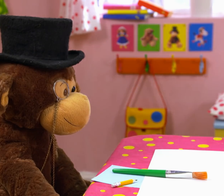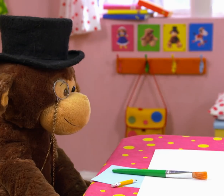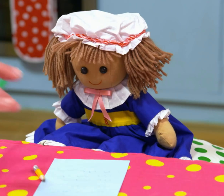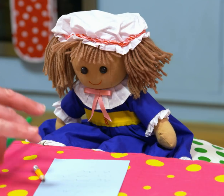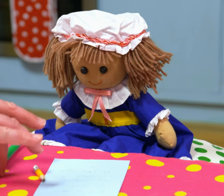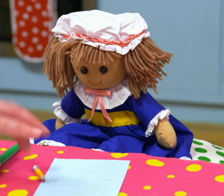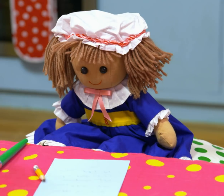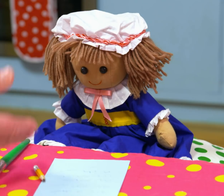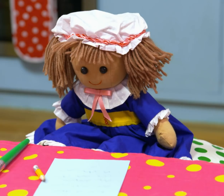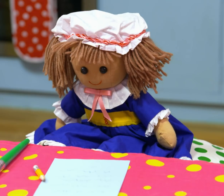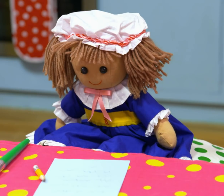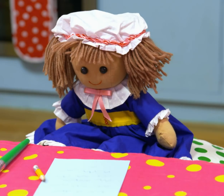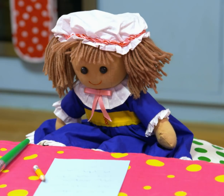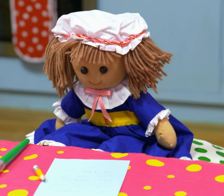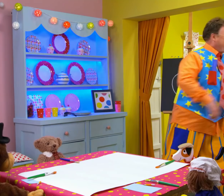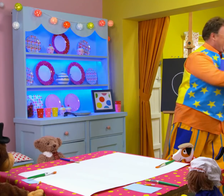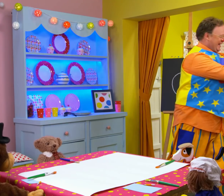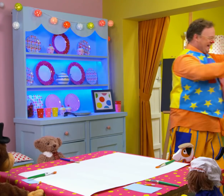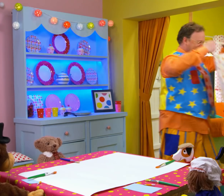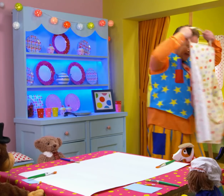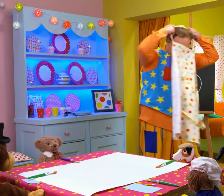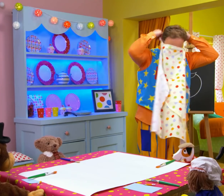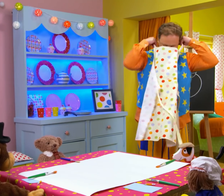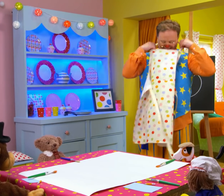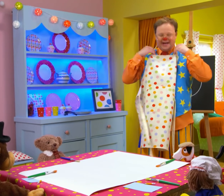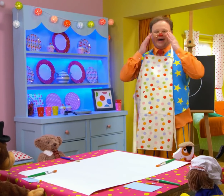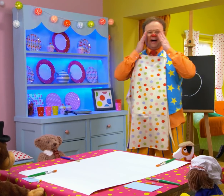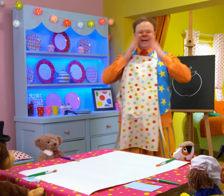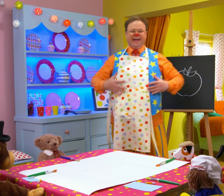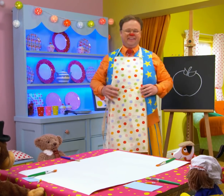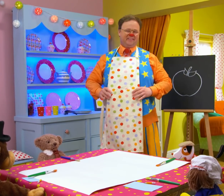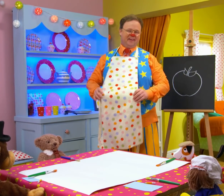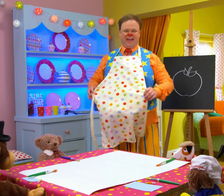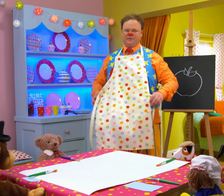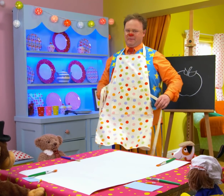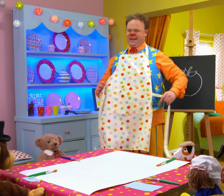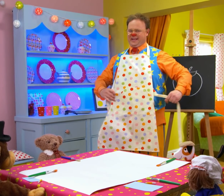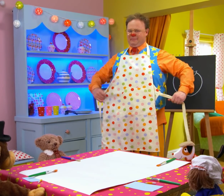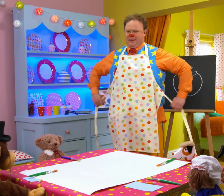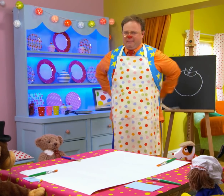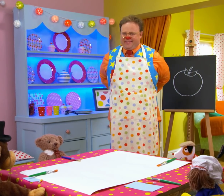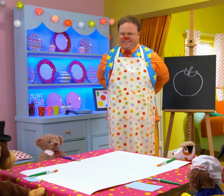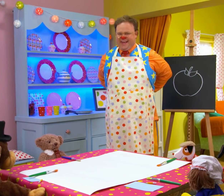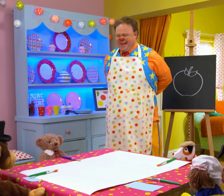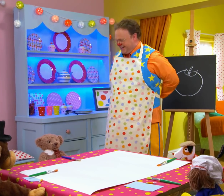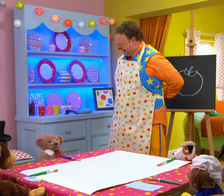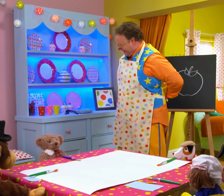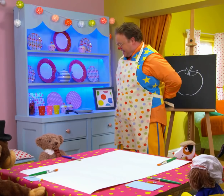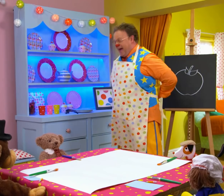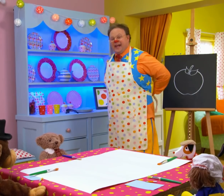and Polly Dolly. There! Got my apron here, just in case we make a little bit of mess. And